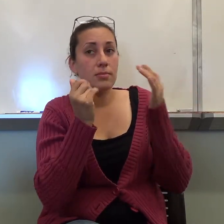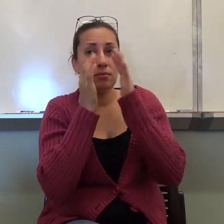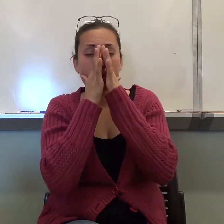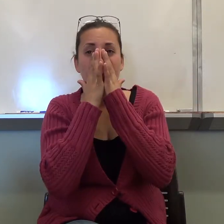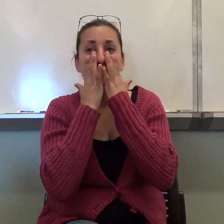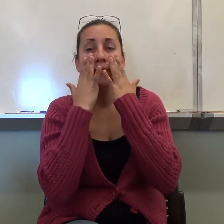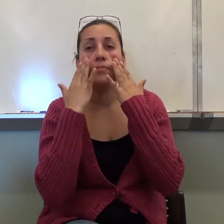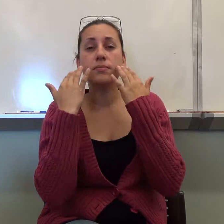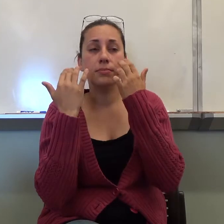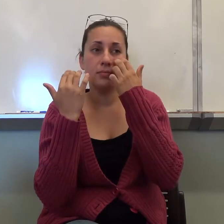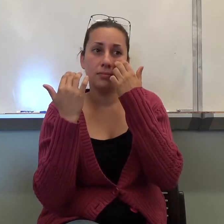is a positive?